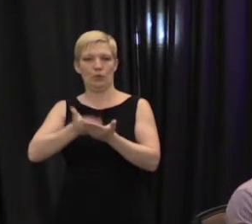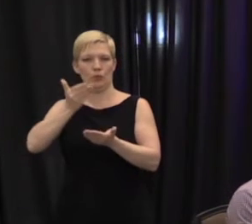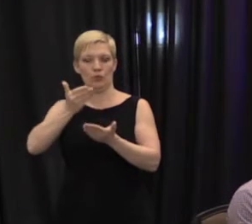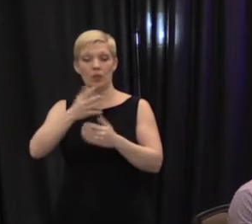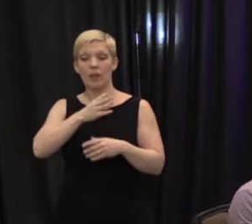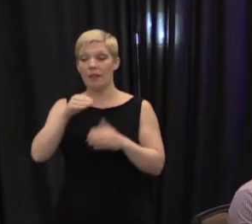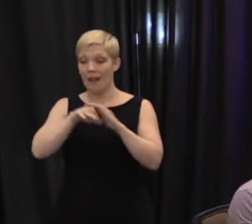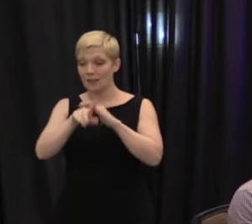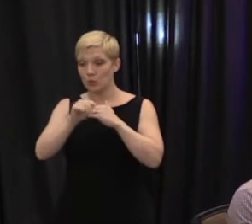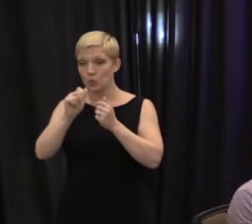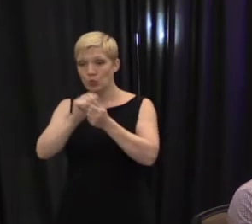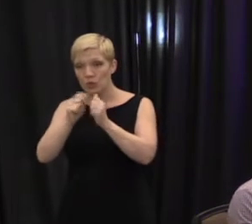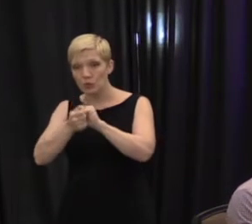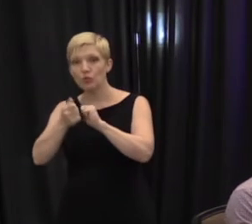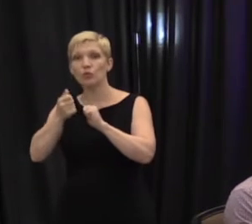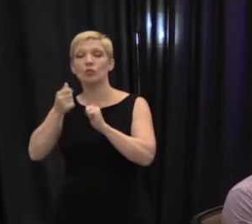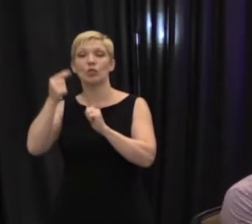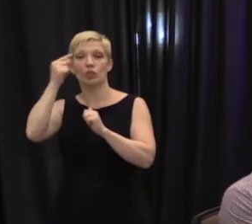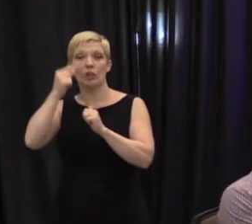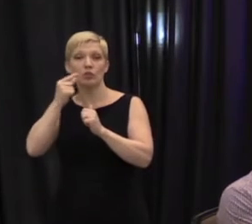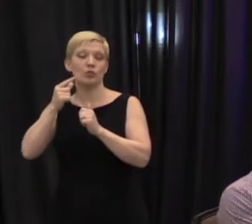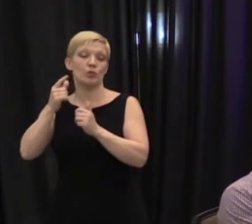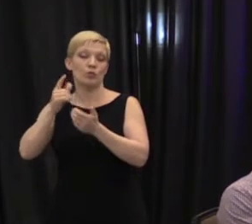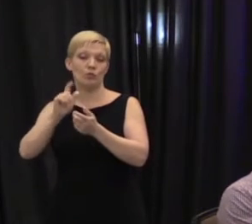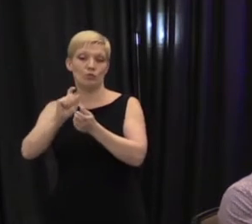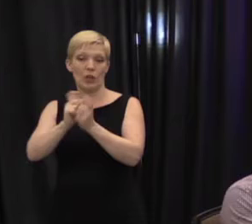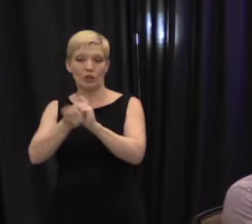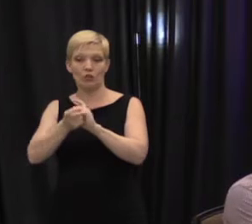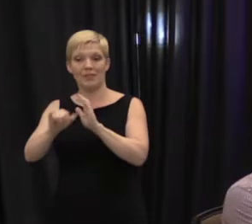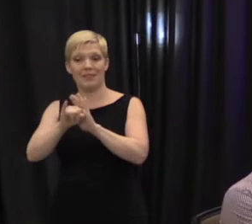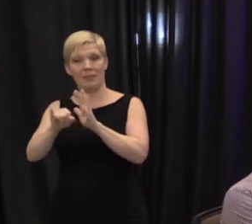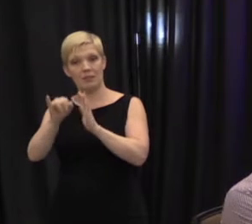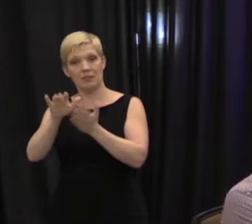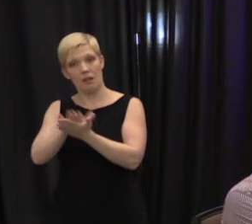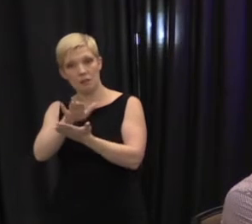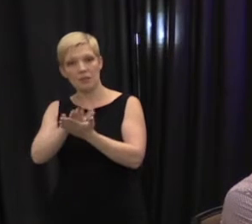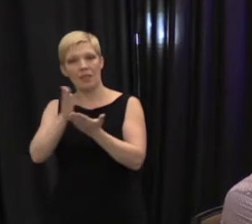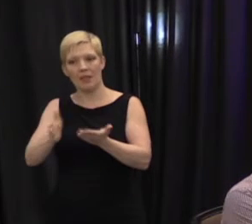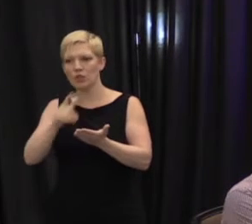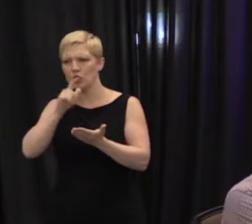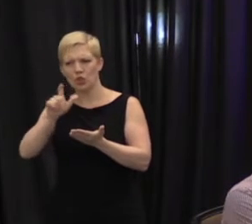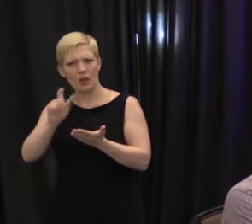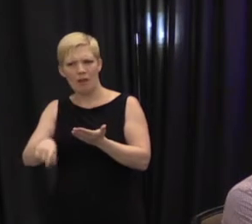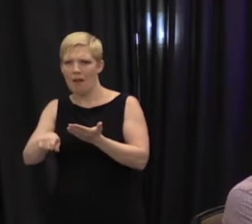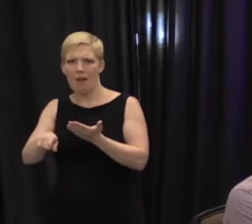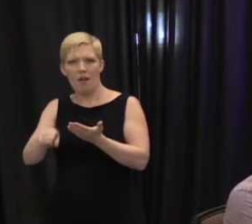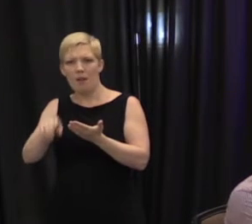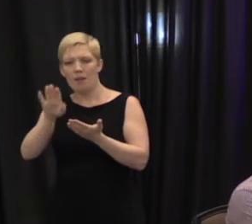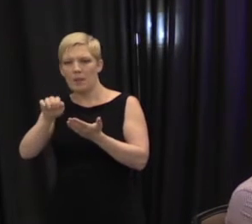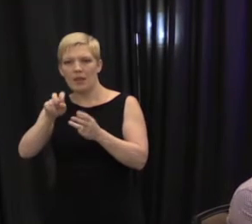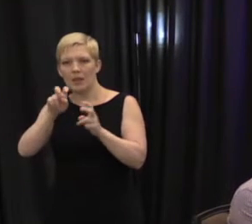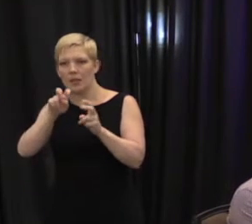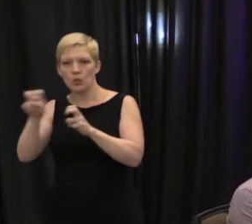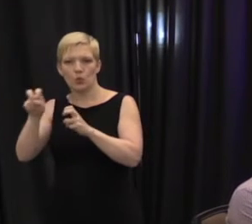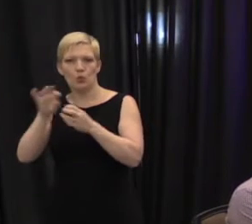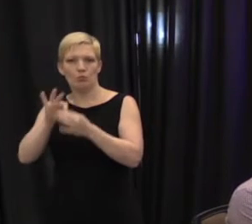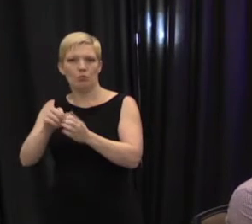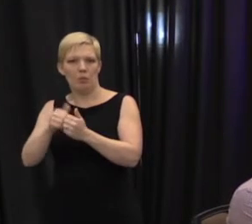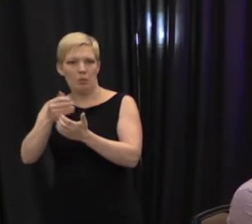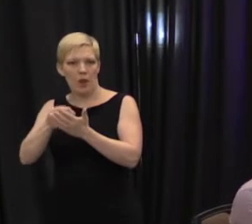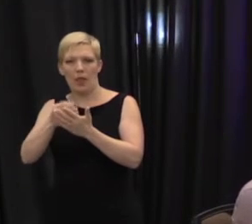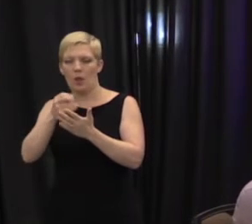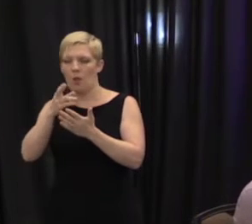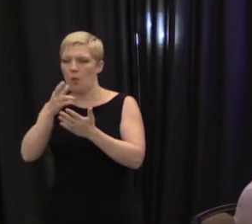to gender changes on identity documents, access to things that shouldn't be a question but are, that shouldn't be an issue of money but